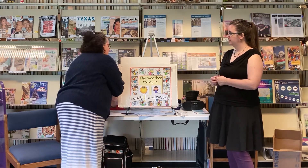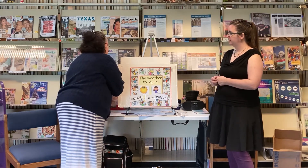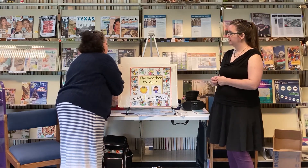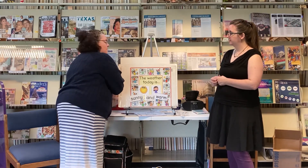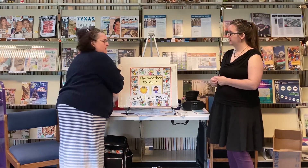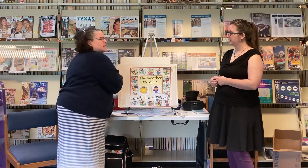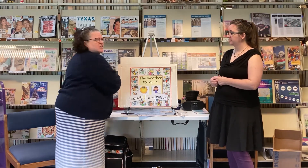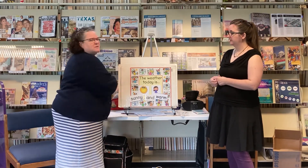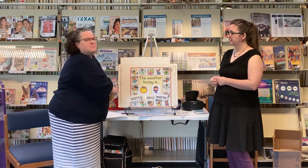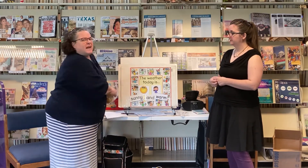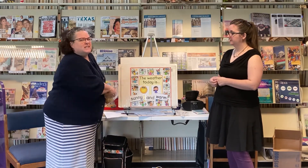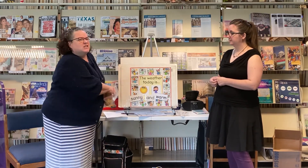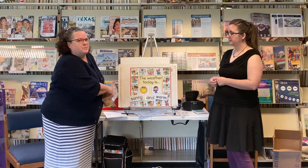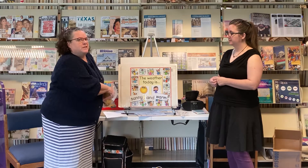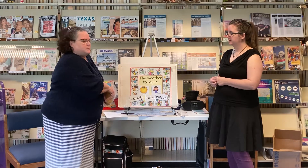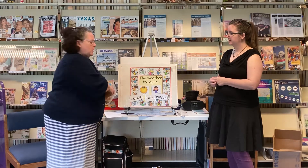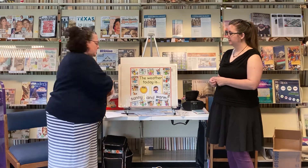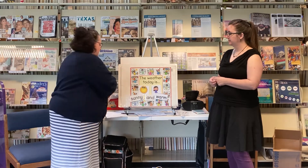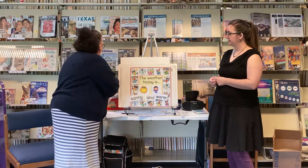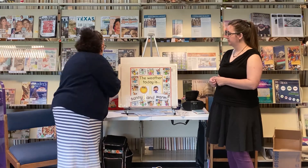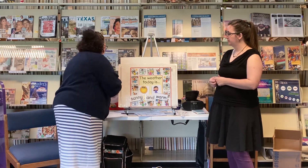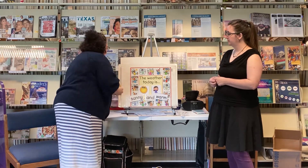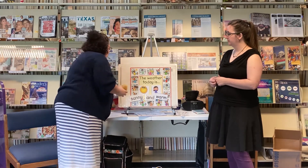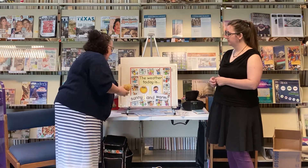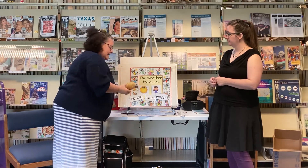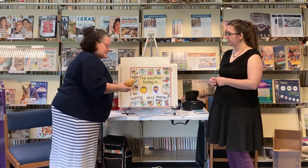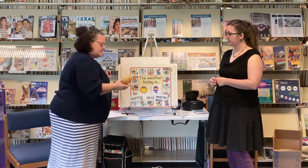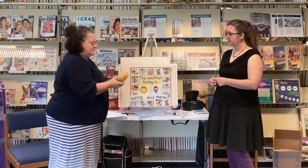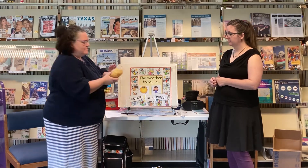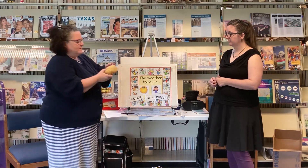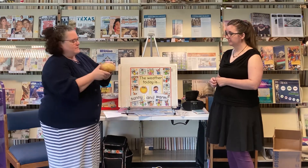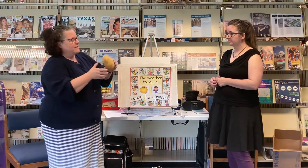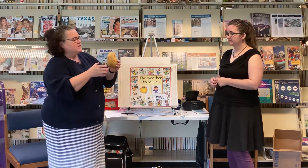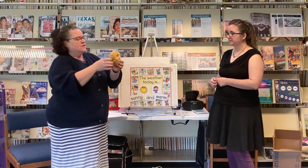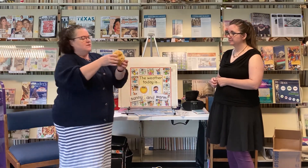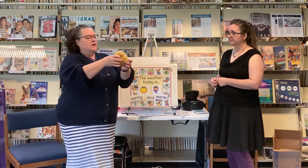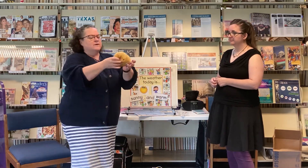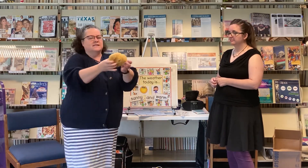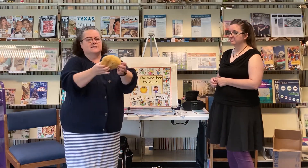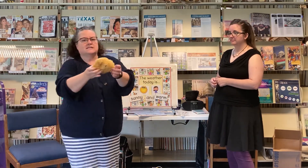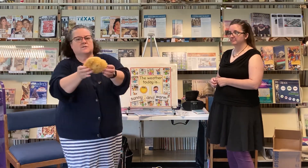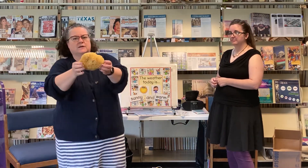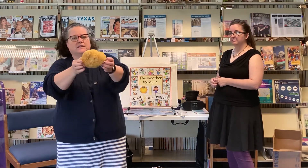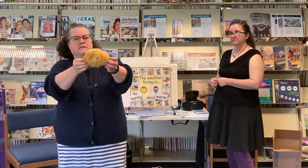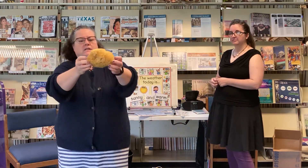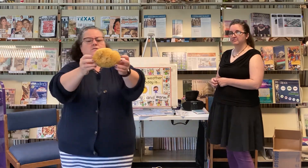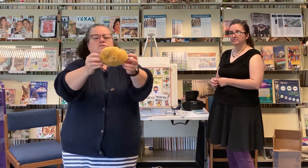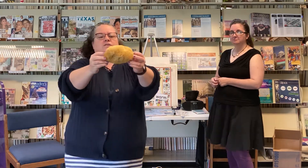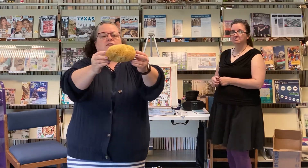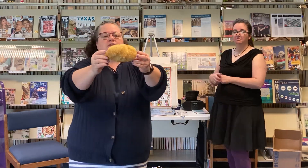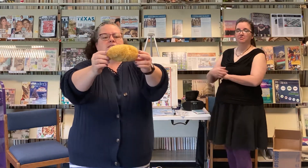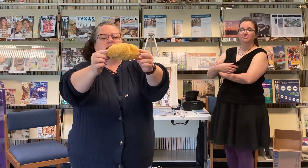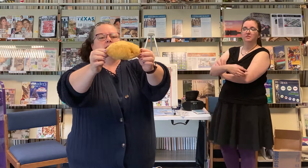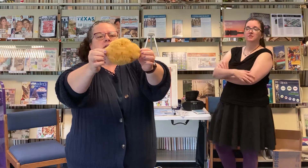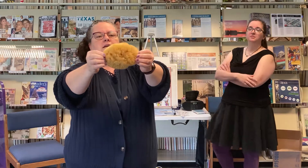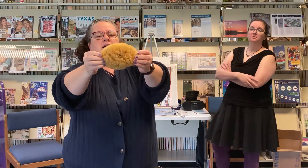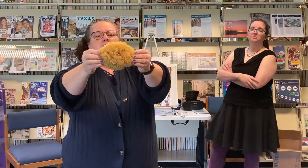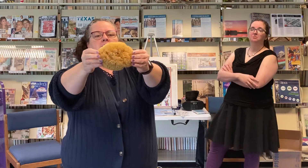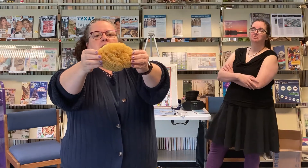You're pretty smart. Hazel's pretty smart. All right. Friends, do you know what this is? I'm going to come a little closer so you can see it.